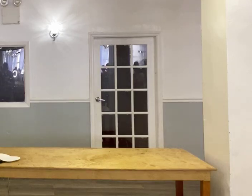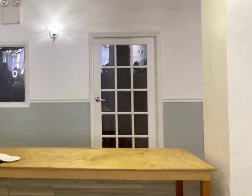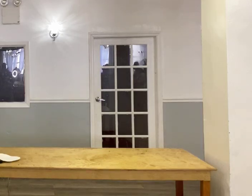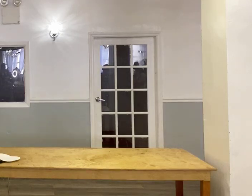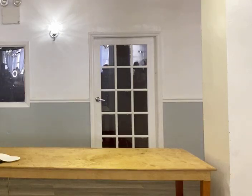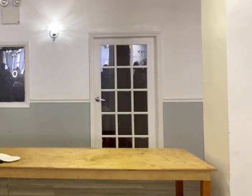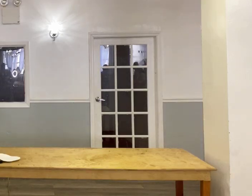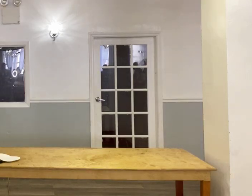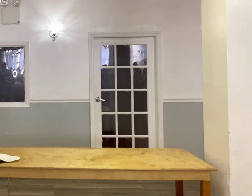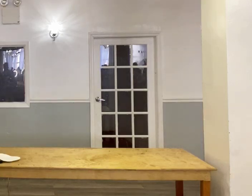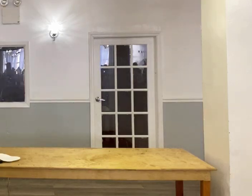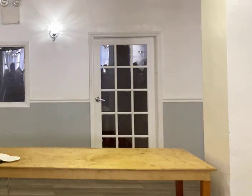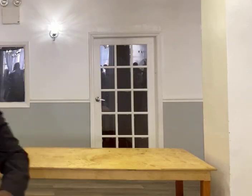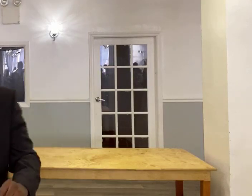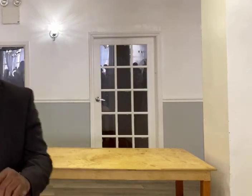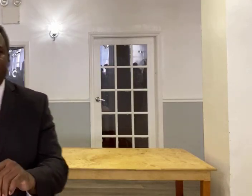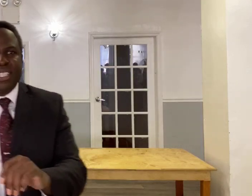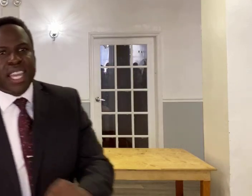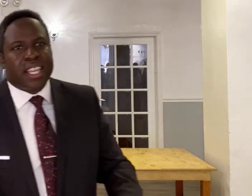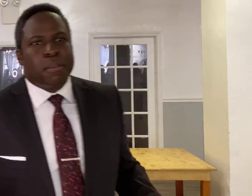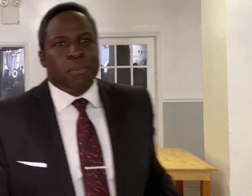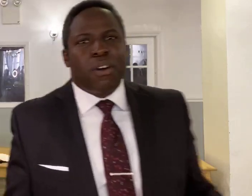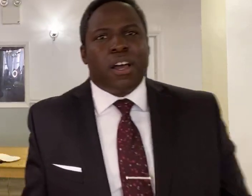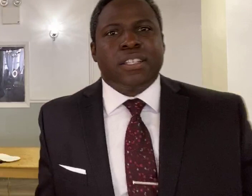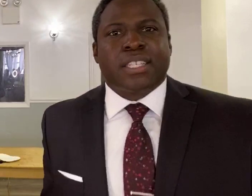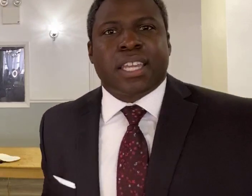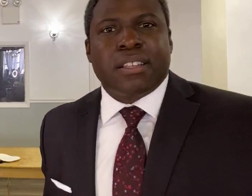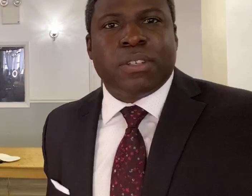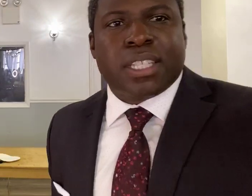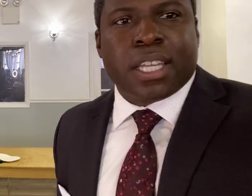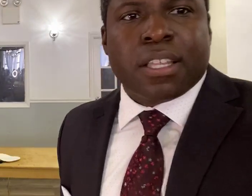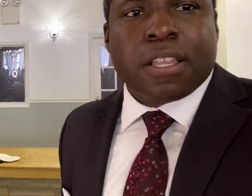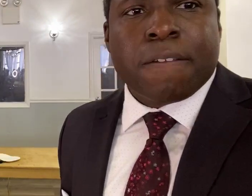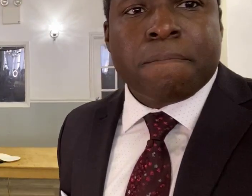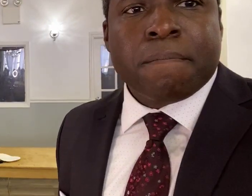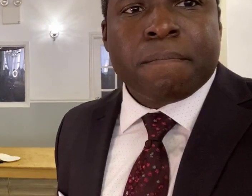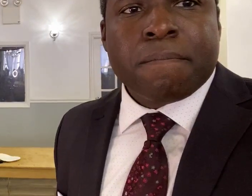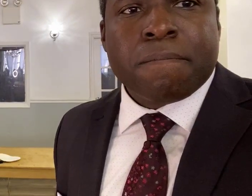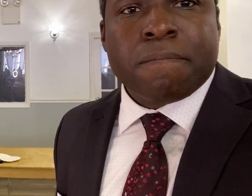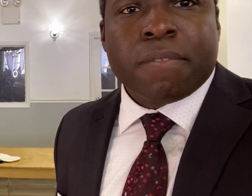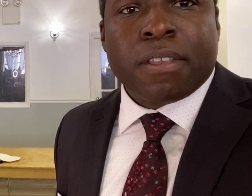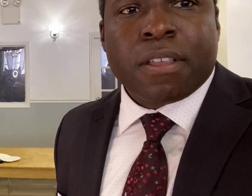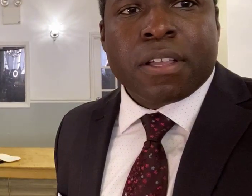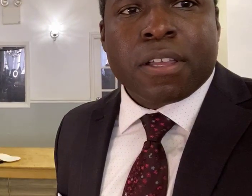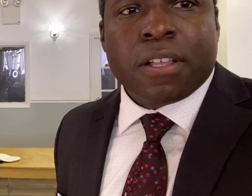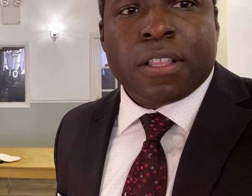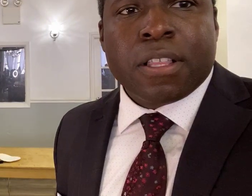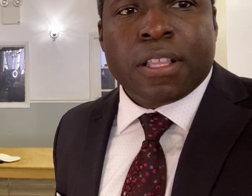Give me 1 second.